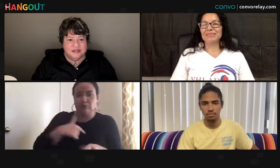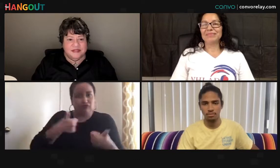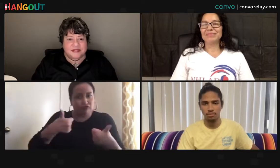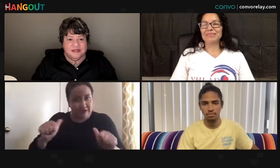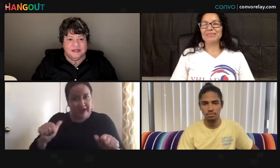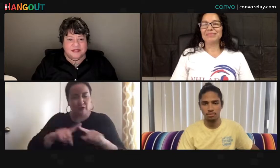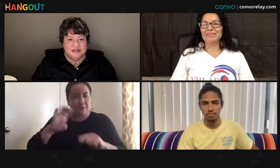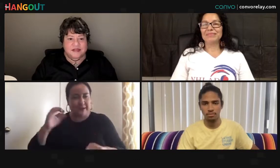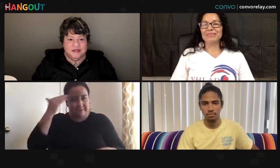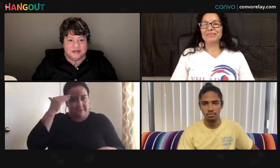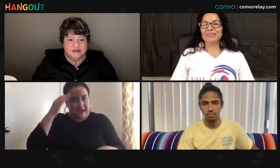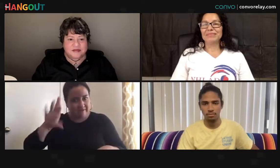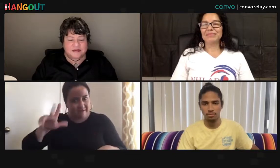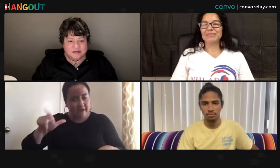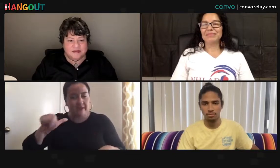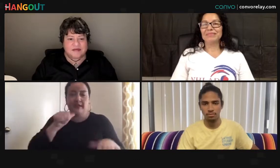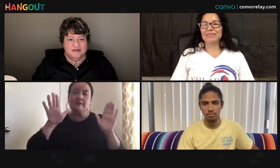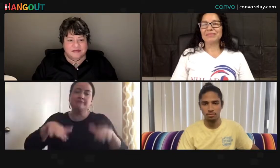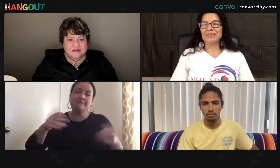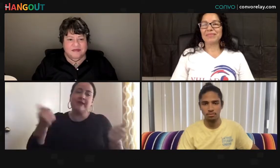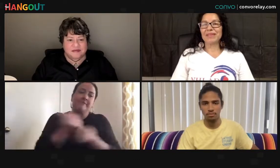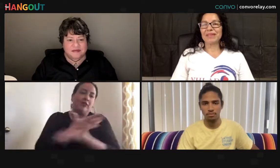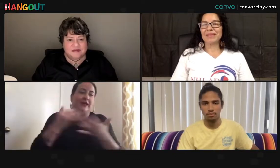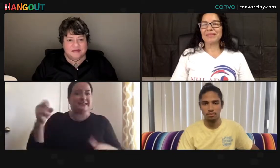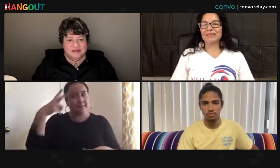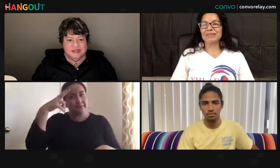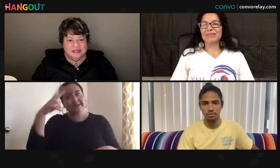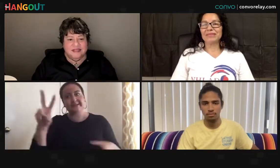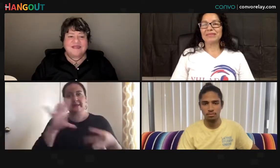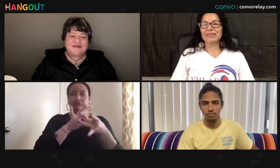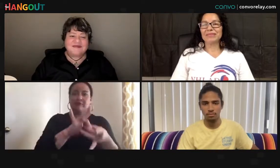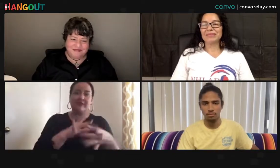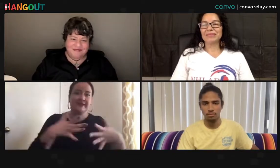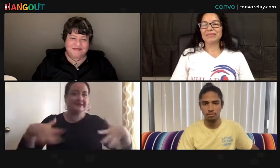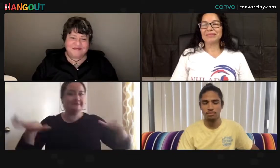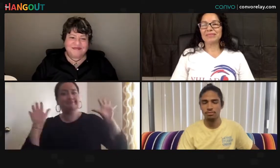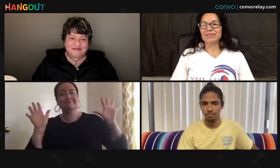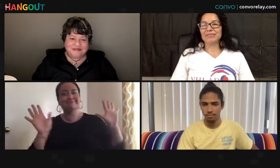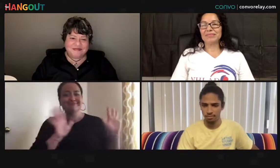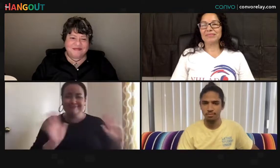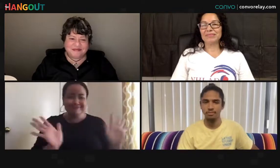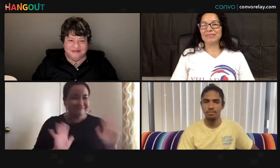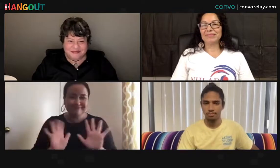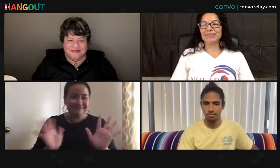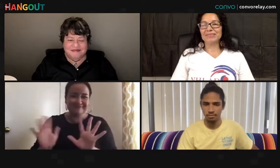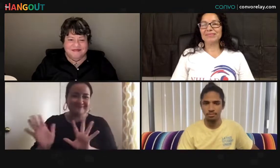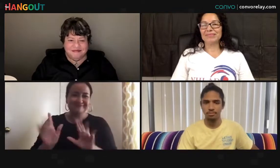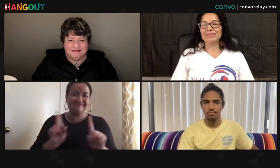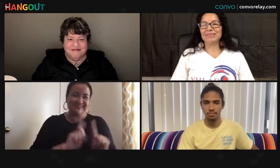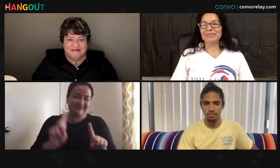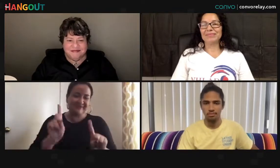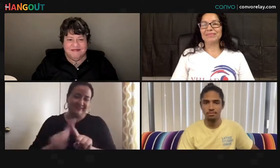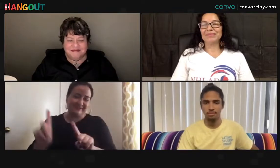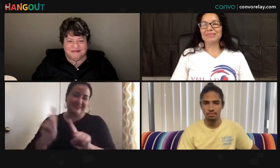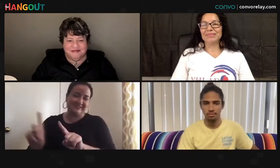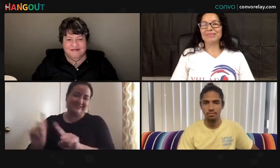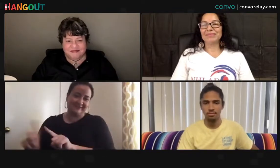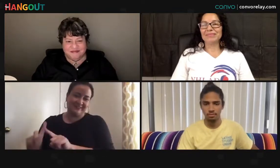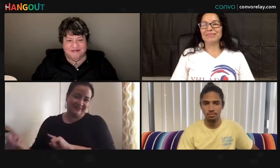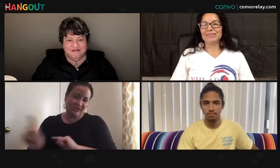Southern California, we were trying to be mindful and not just say, okay, well, everything is Mexican related and this is it, but really acknowledging the